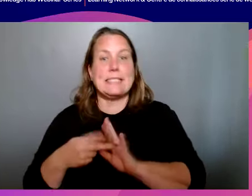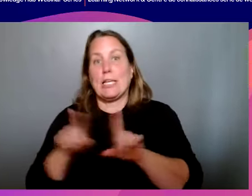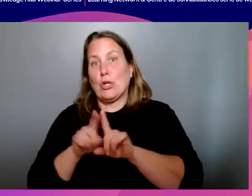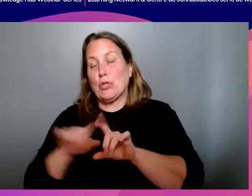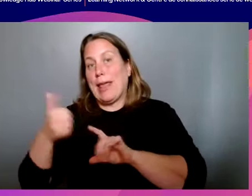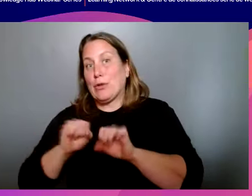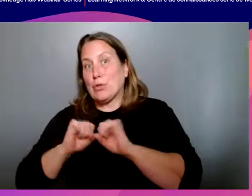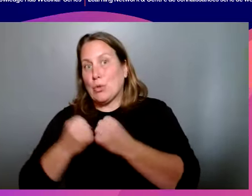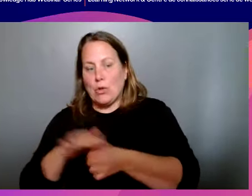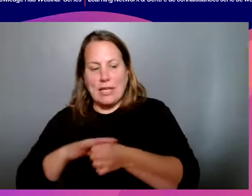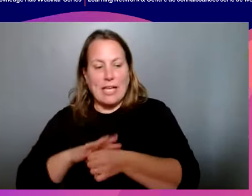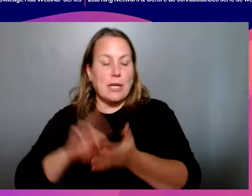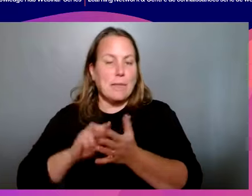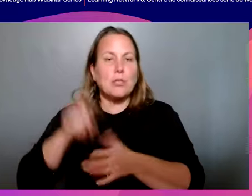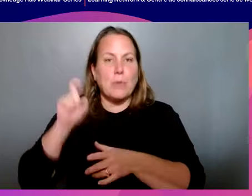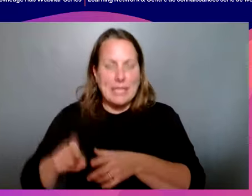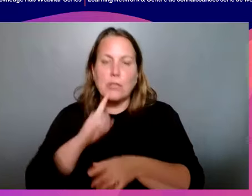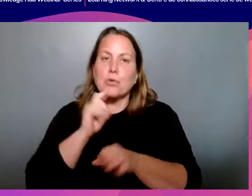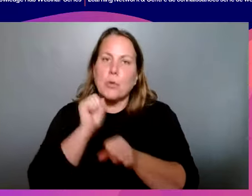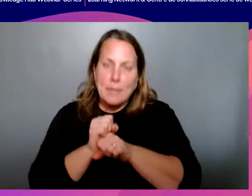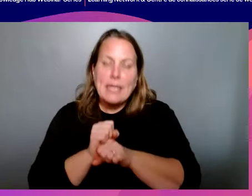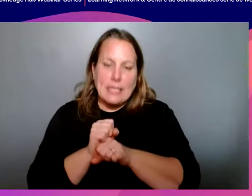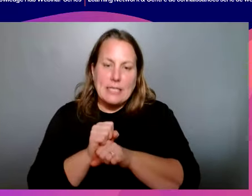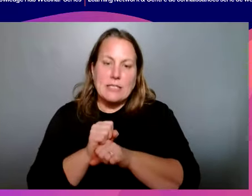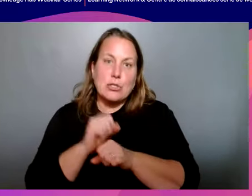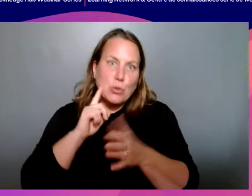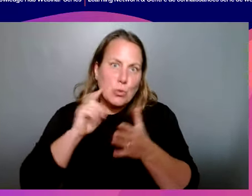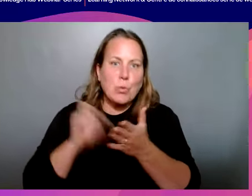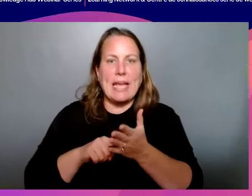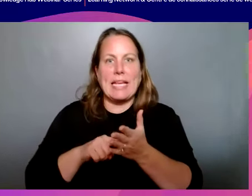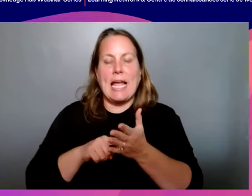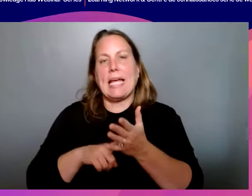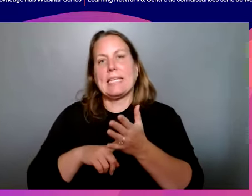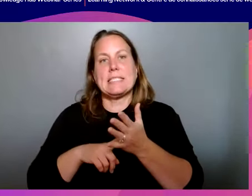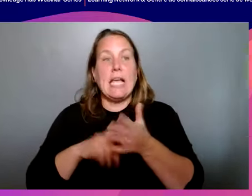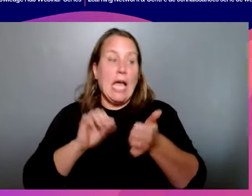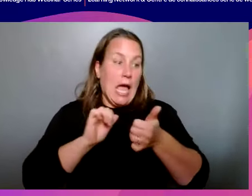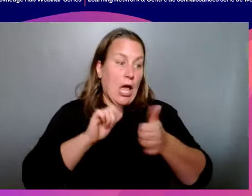workplace equity initiatives, mentorship programs, and structural inclusion strategies.